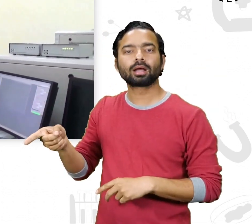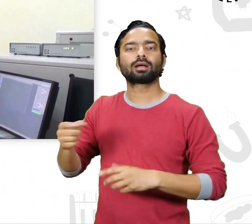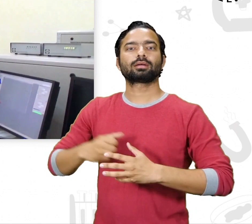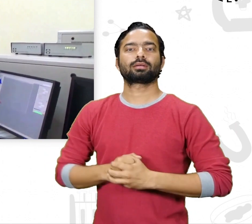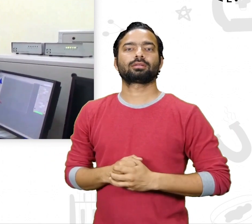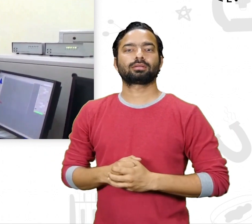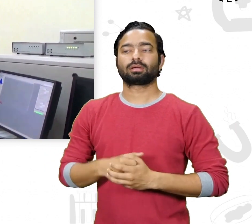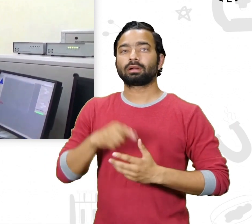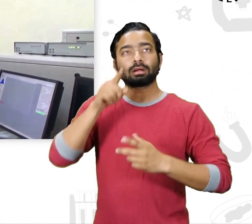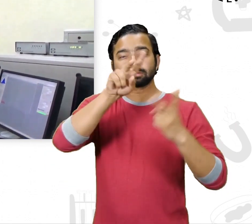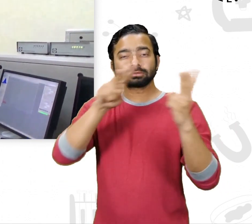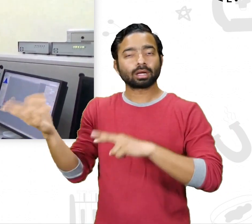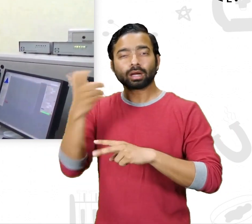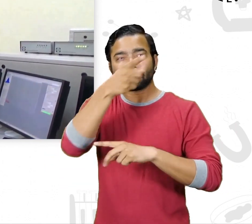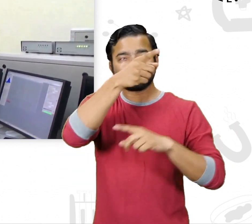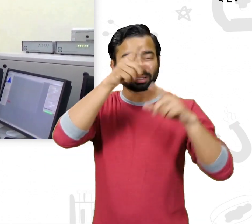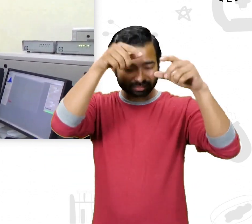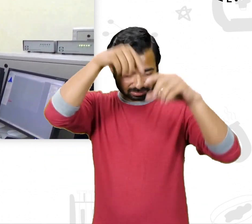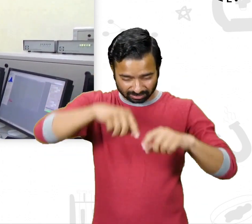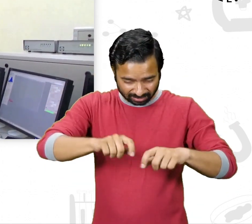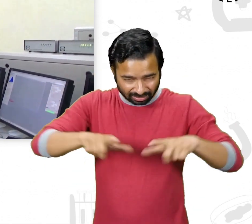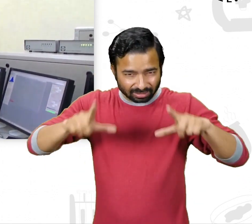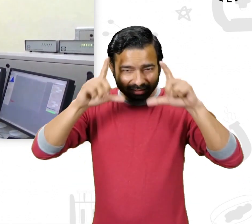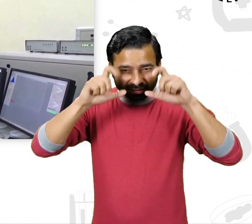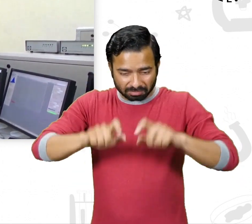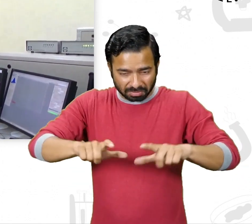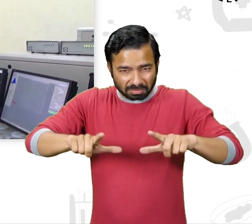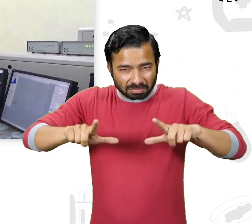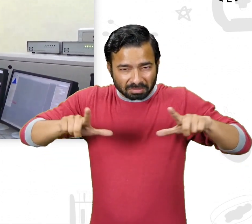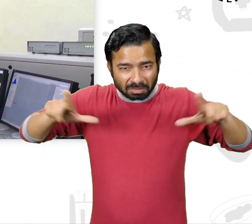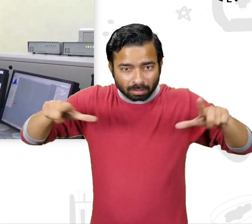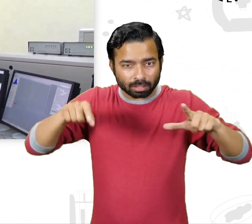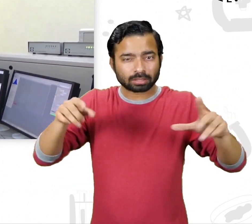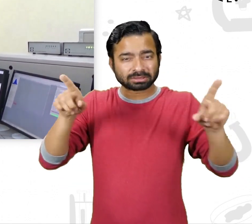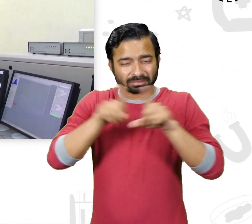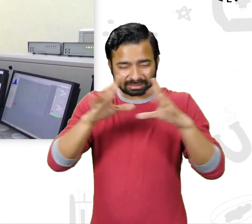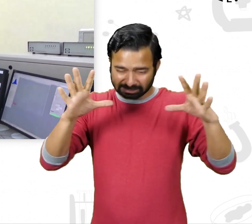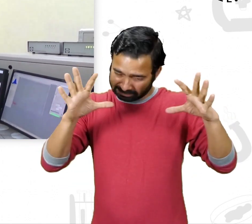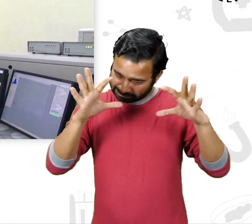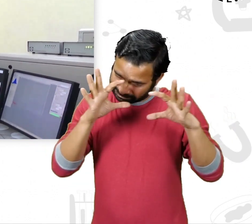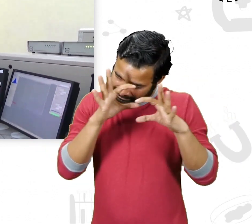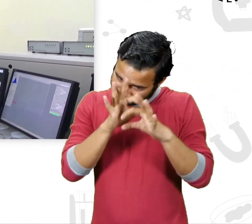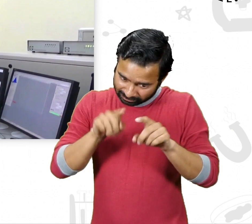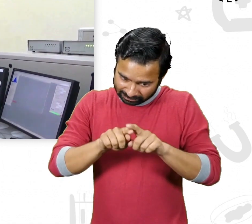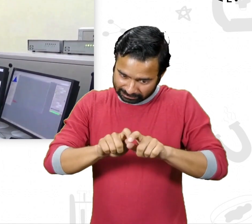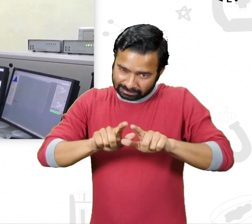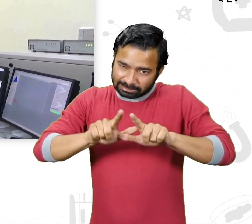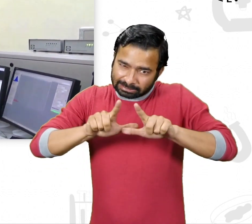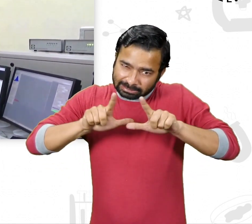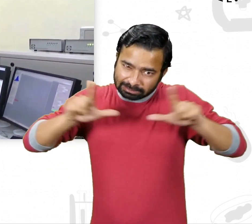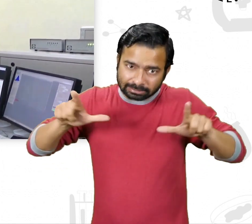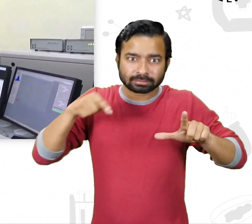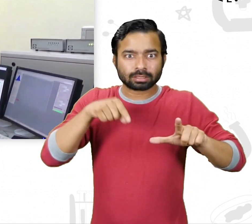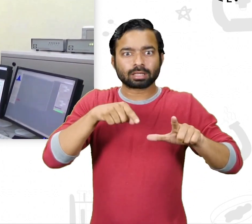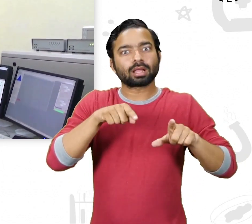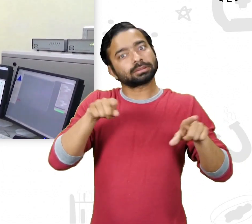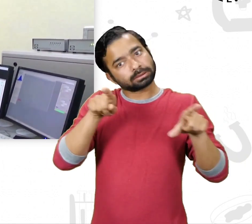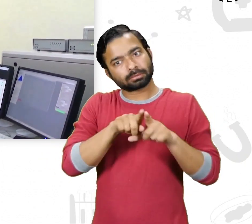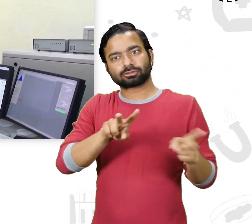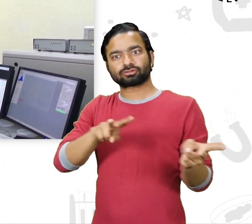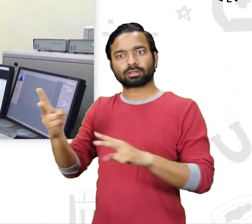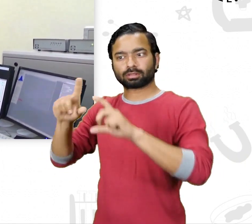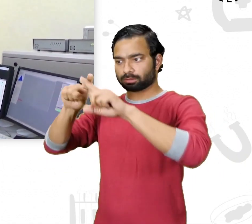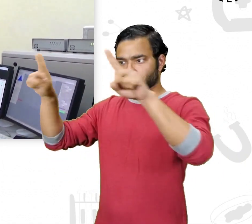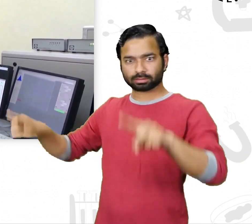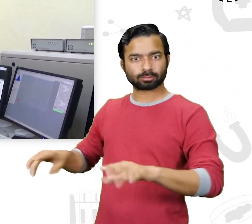the image into the computer, and from the computer we can enhance the magnification up